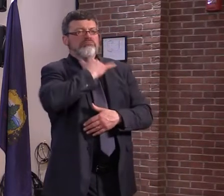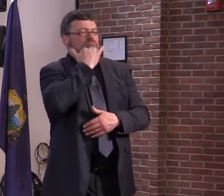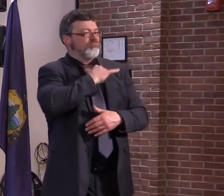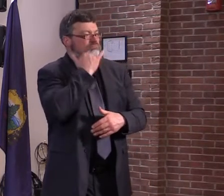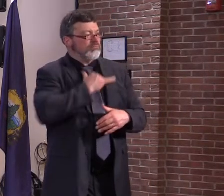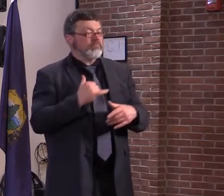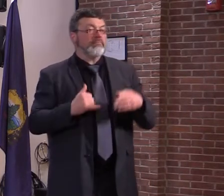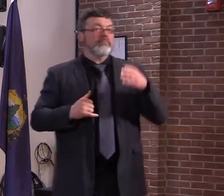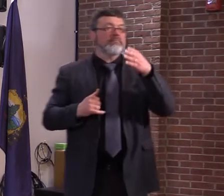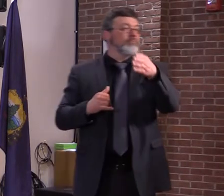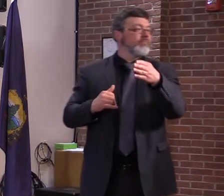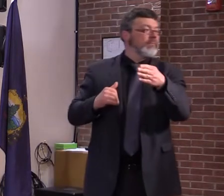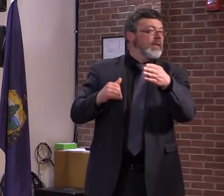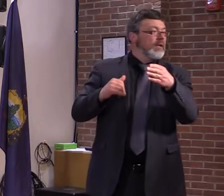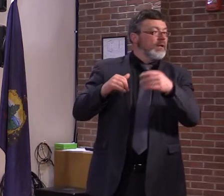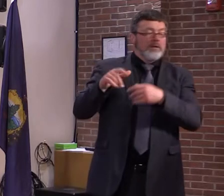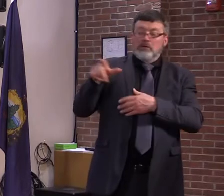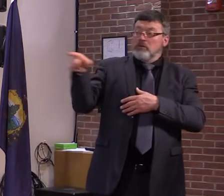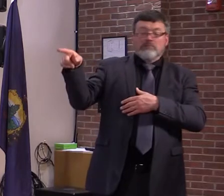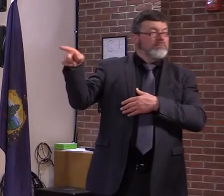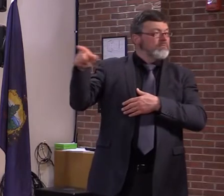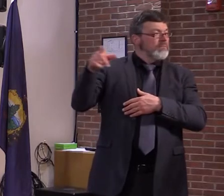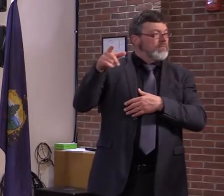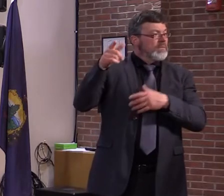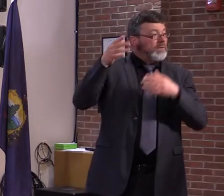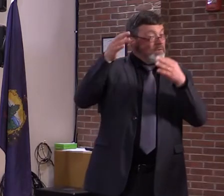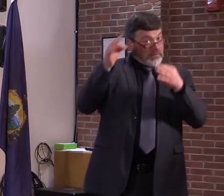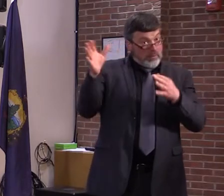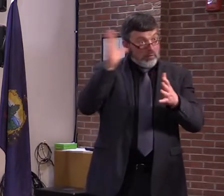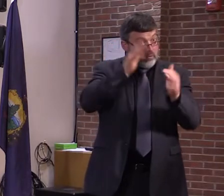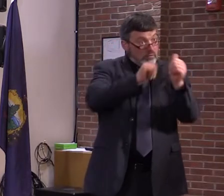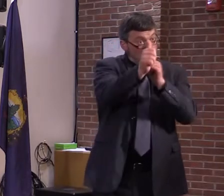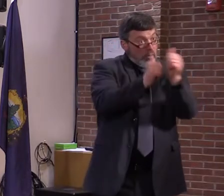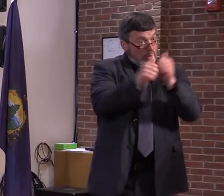run again for governor? Not by me, no.